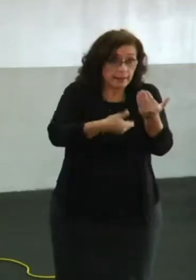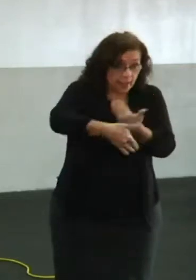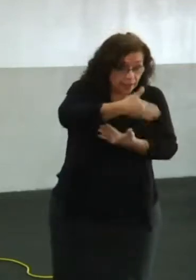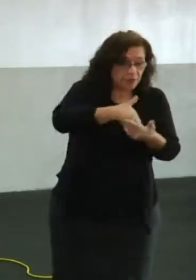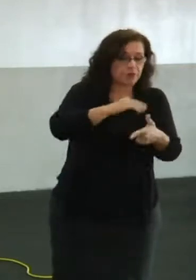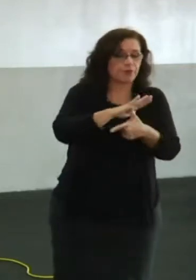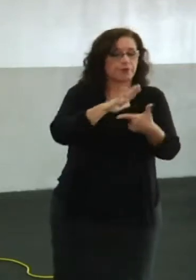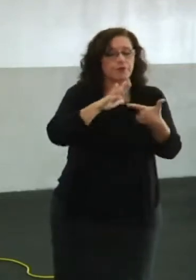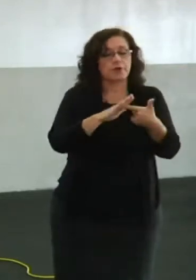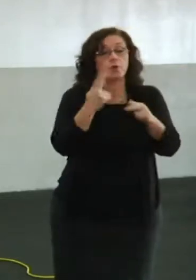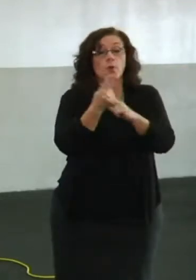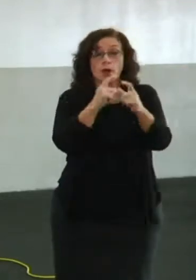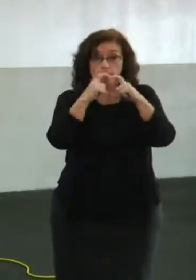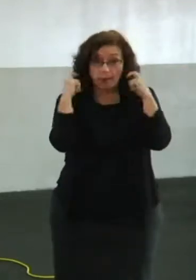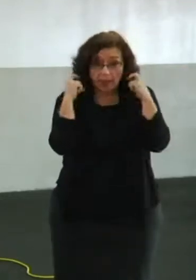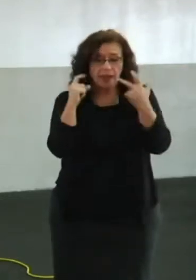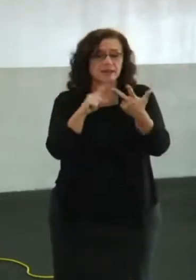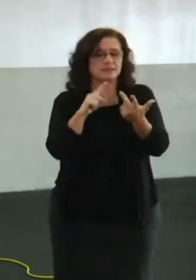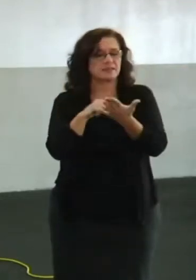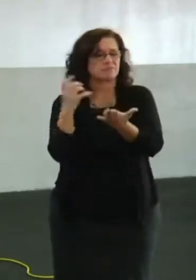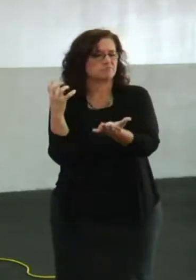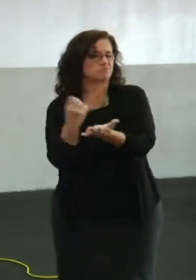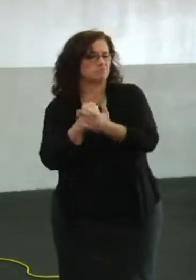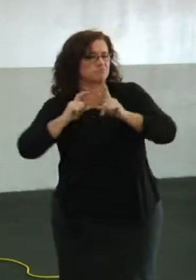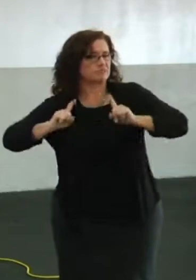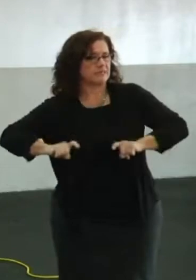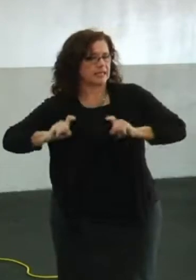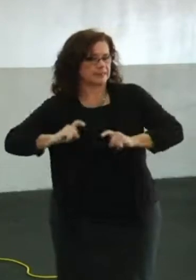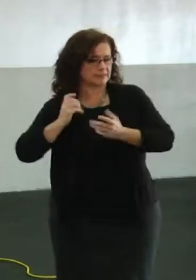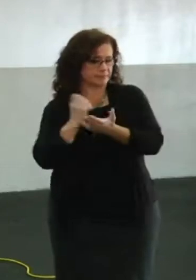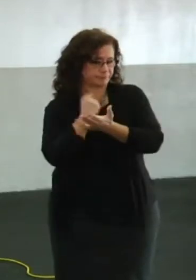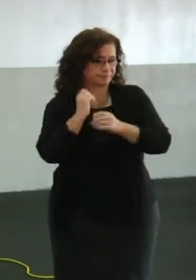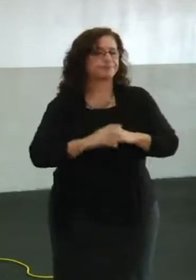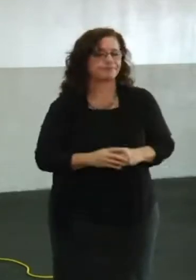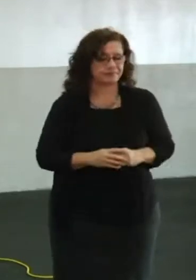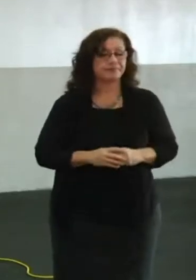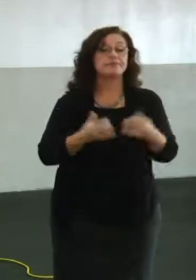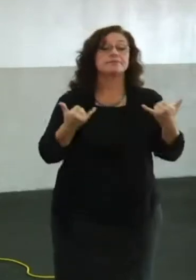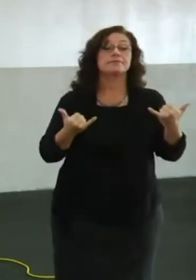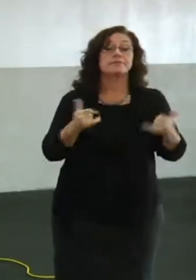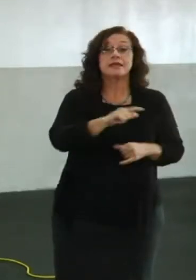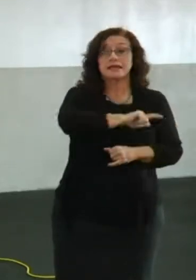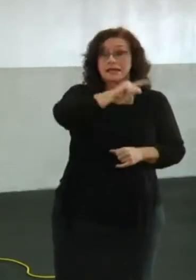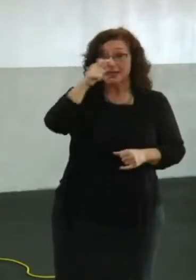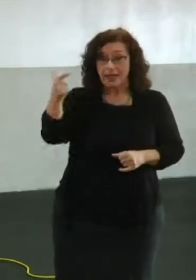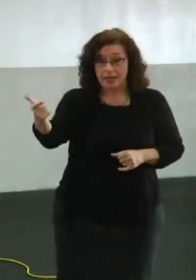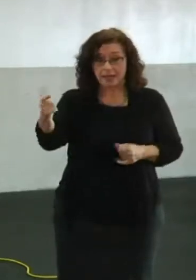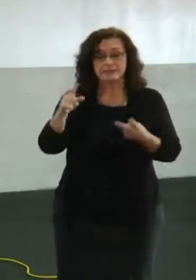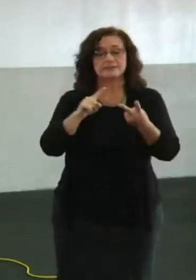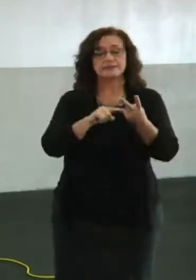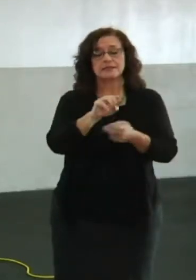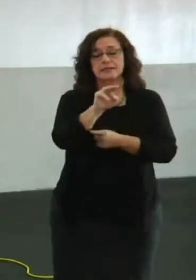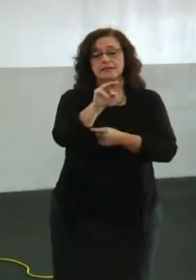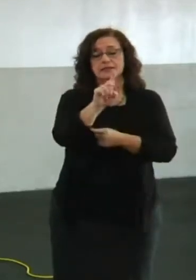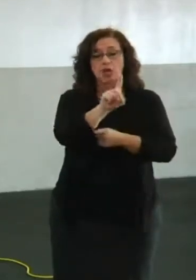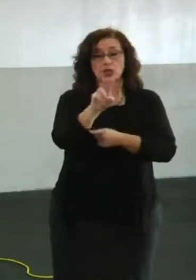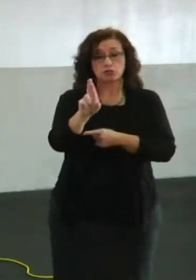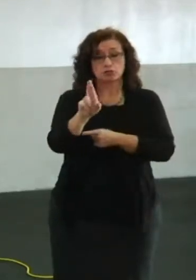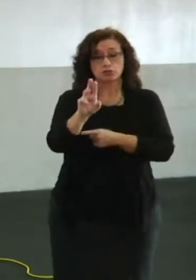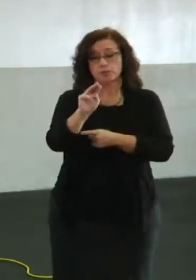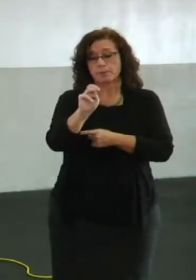ask Dr. Barger. She is an infectious disease specialist with the Ventura County Medical Center, and she will make